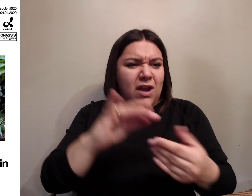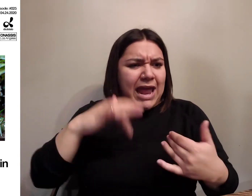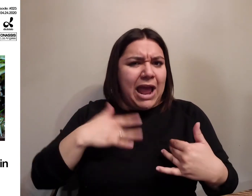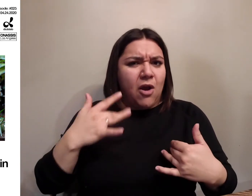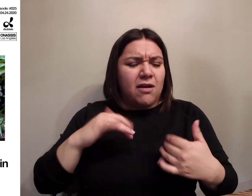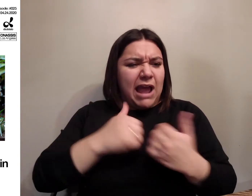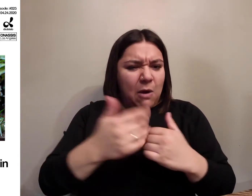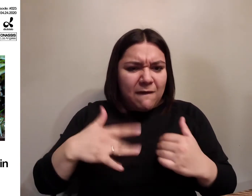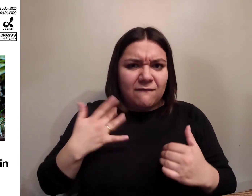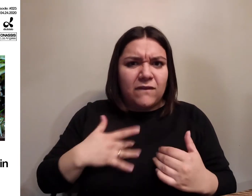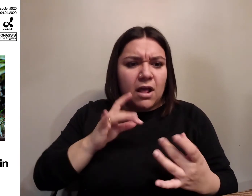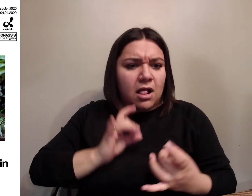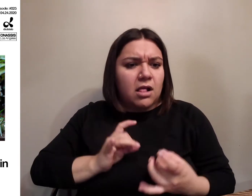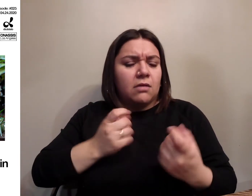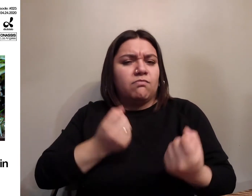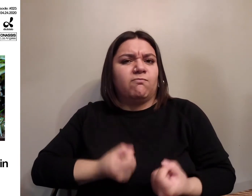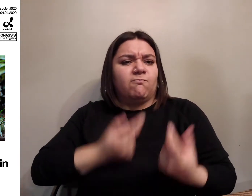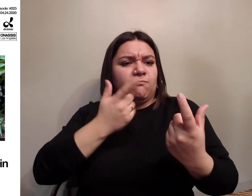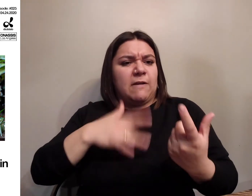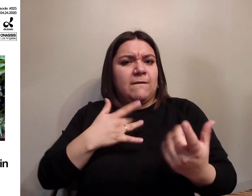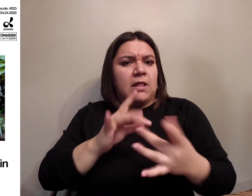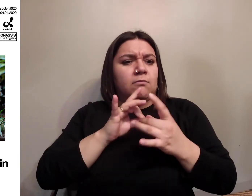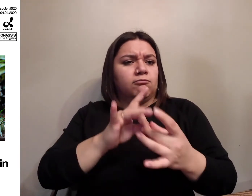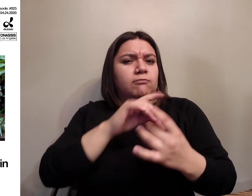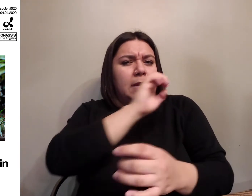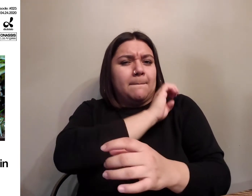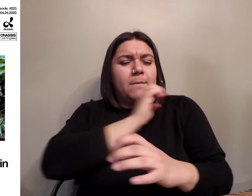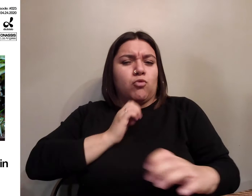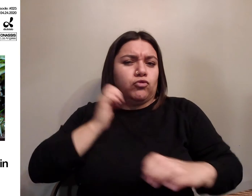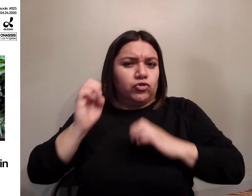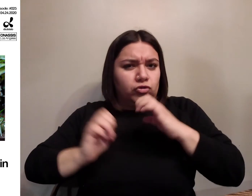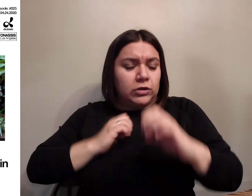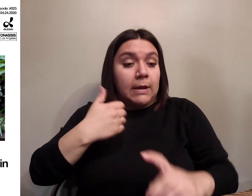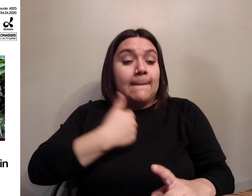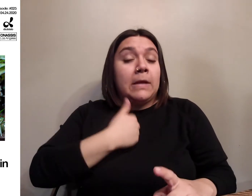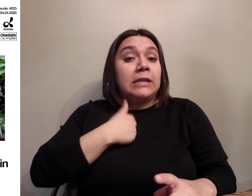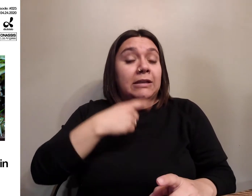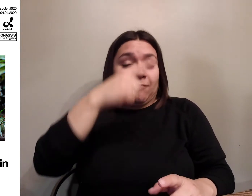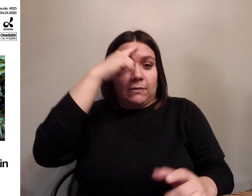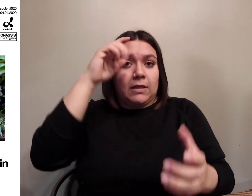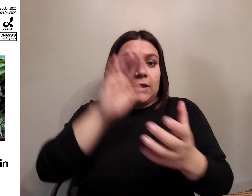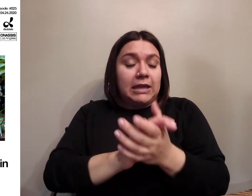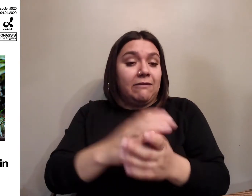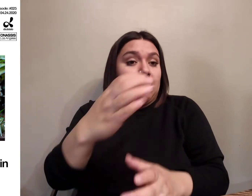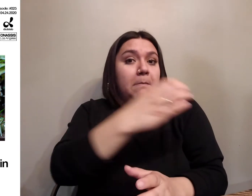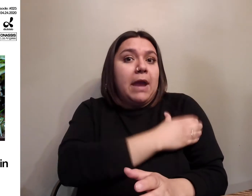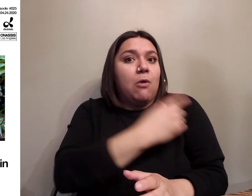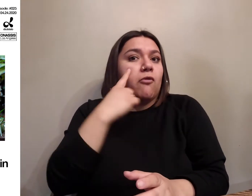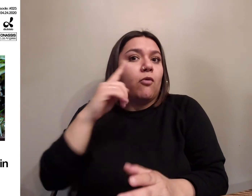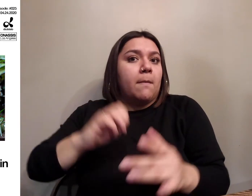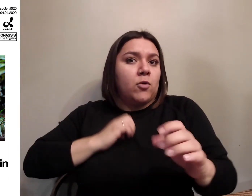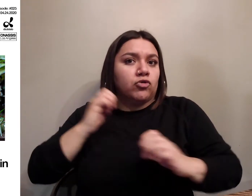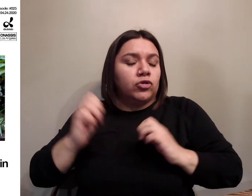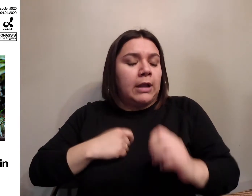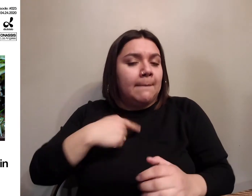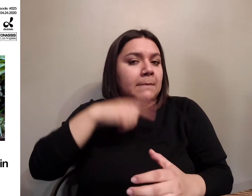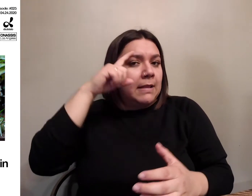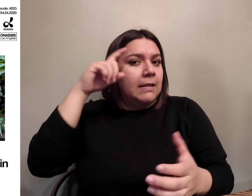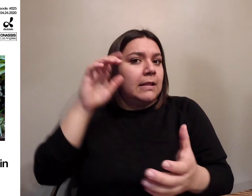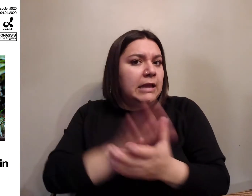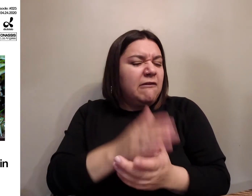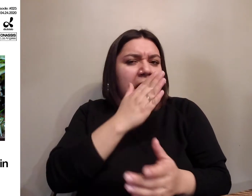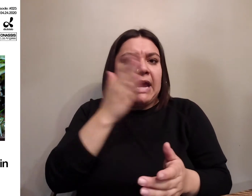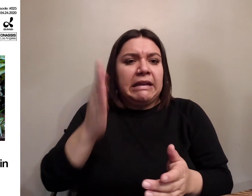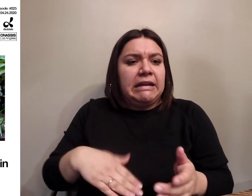someone's story, that's how we feel. That's how we emotionally connect. And I'm someone who does believe in the power